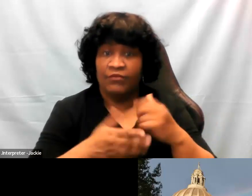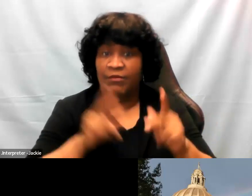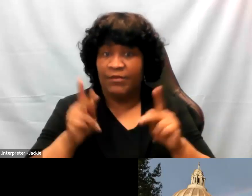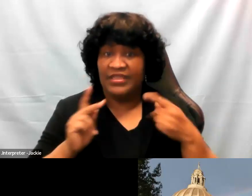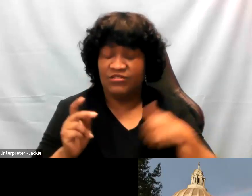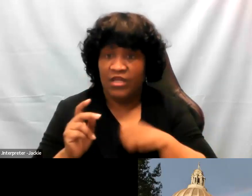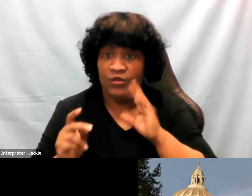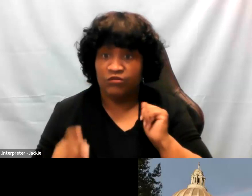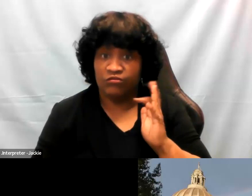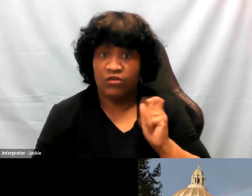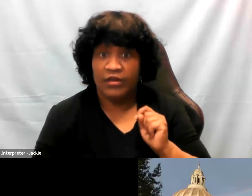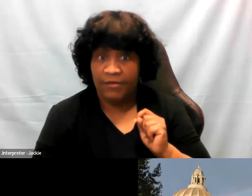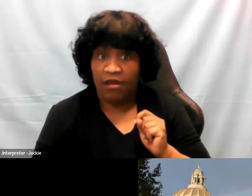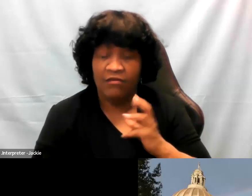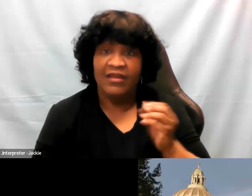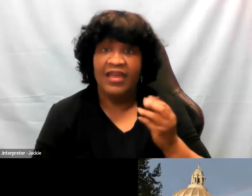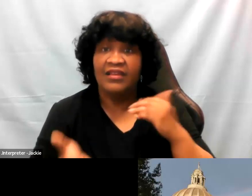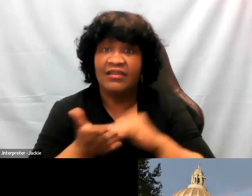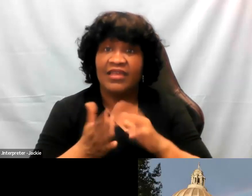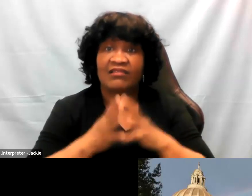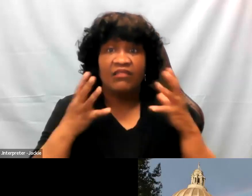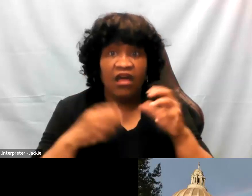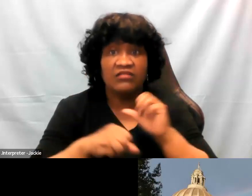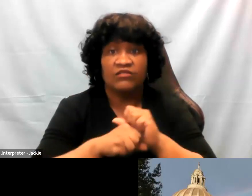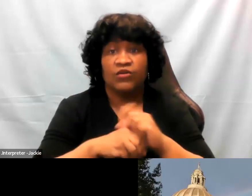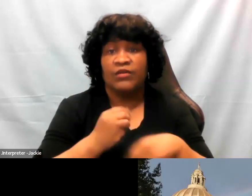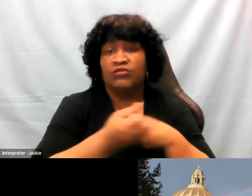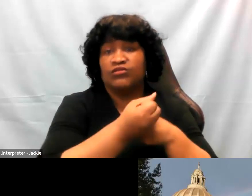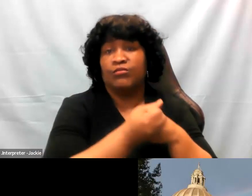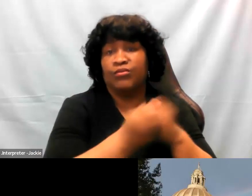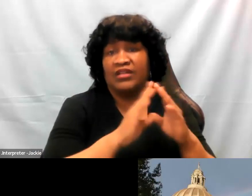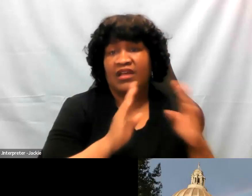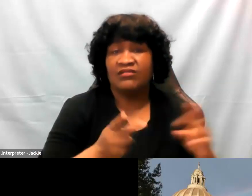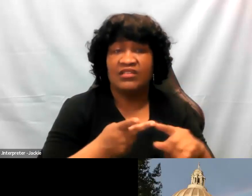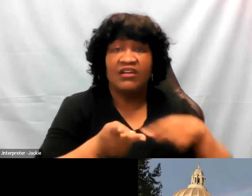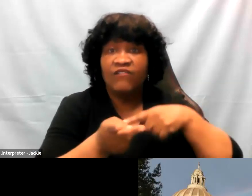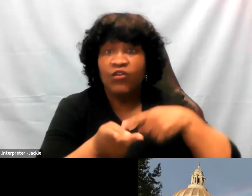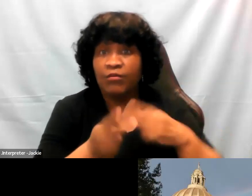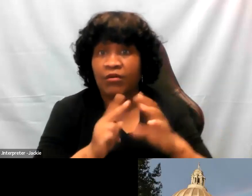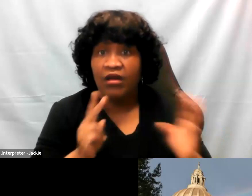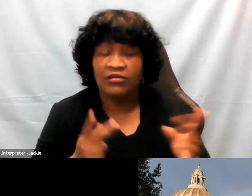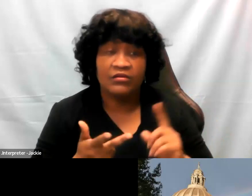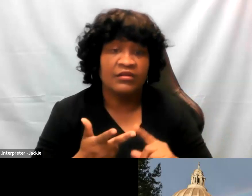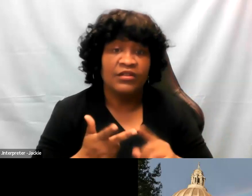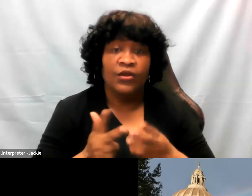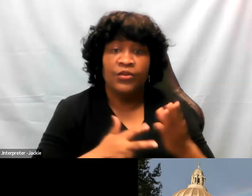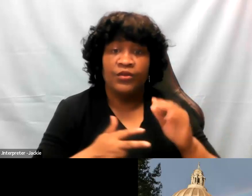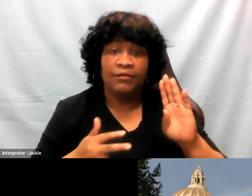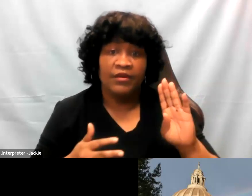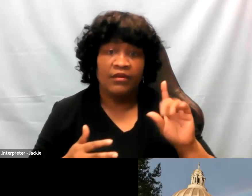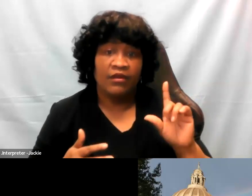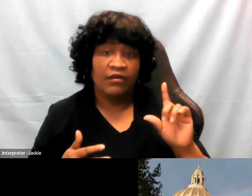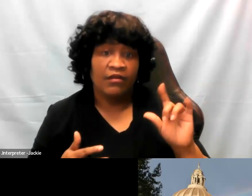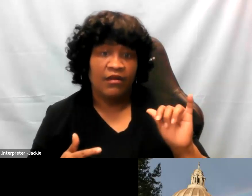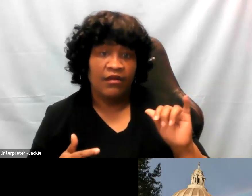about. And again, lots of work around supportive housing, affordable housing. Through the Blake bill, we provide